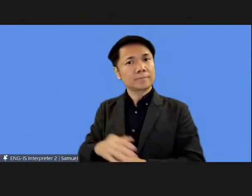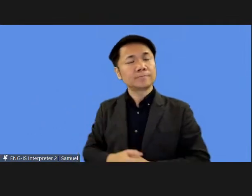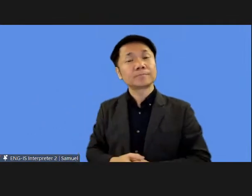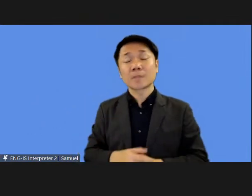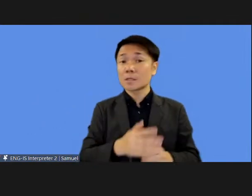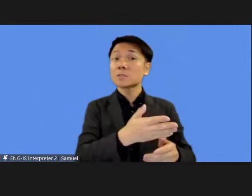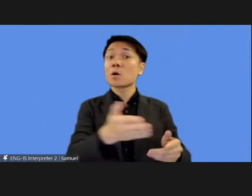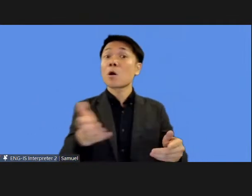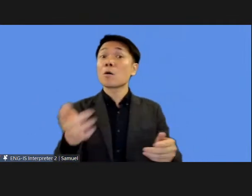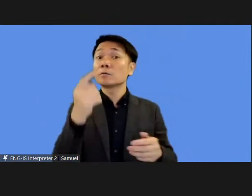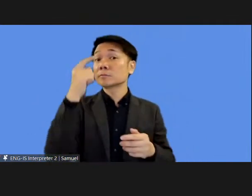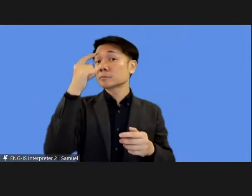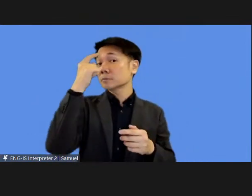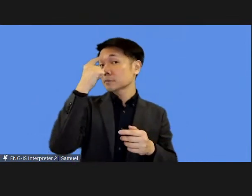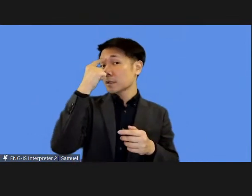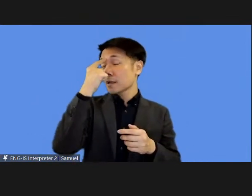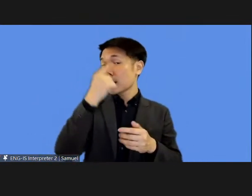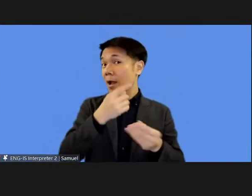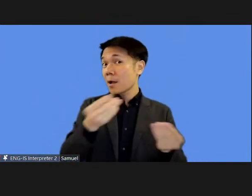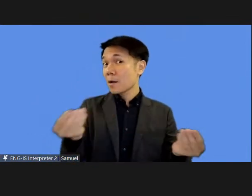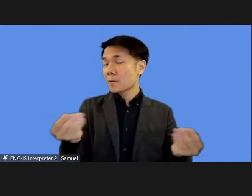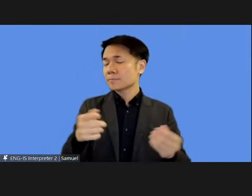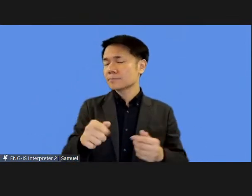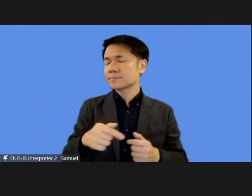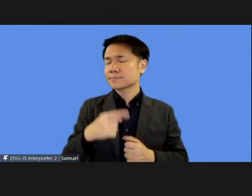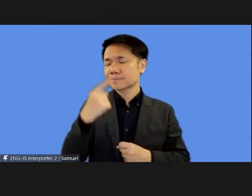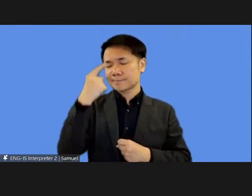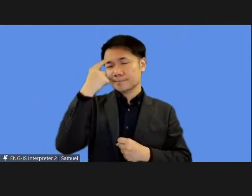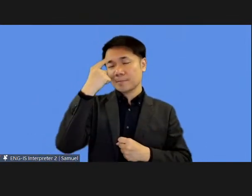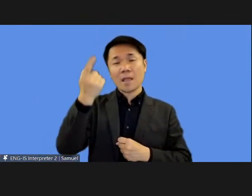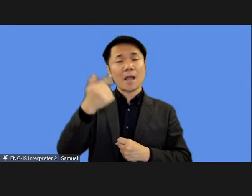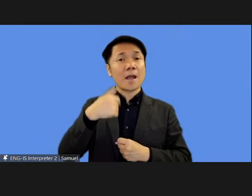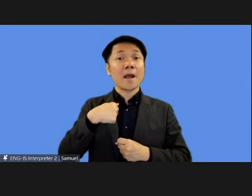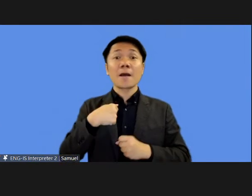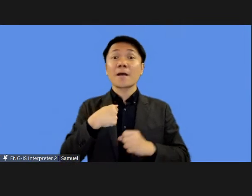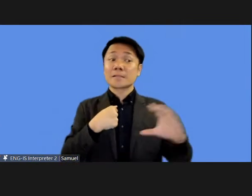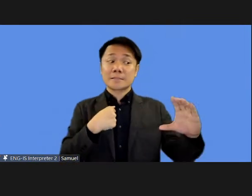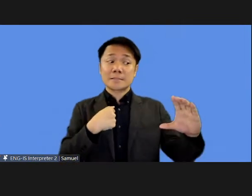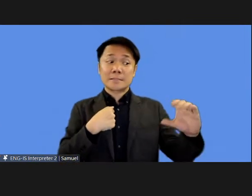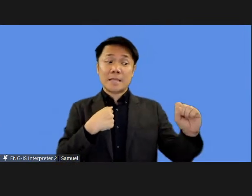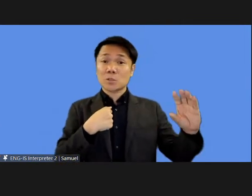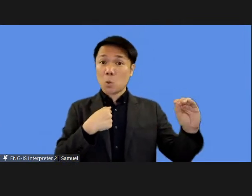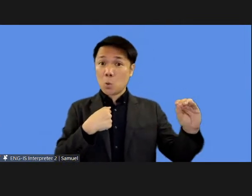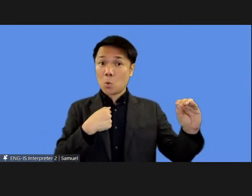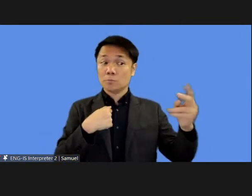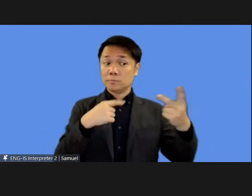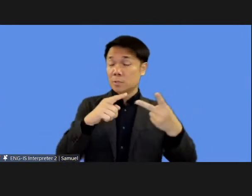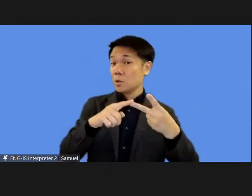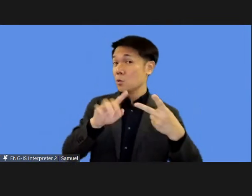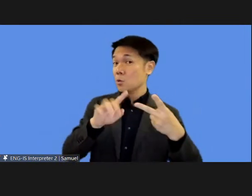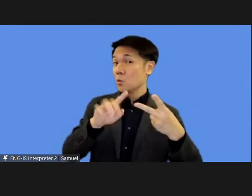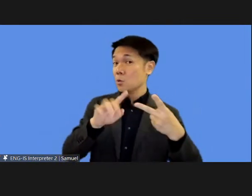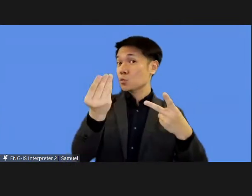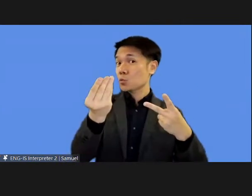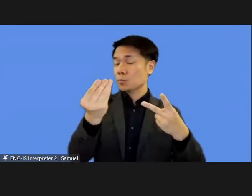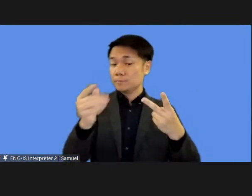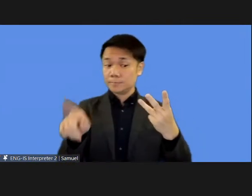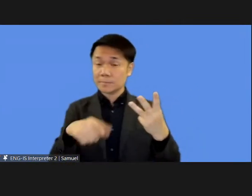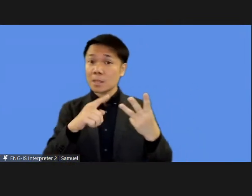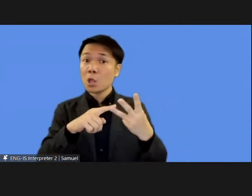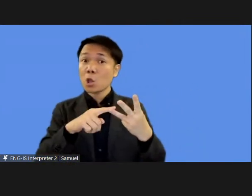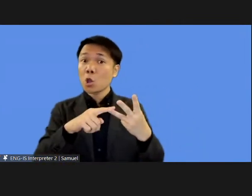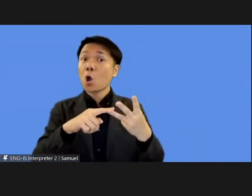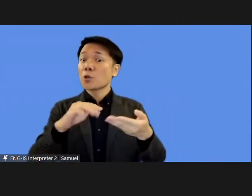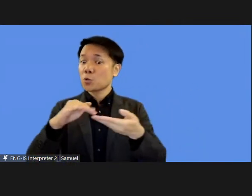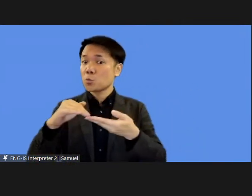I would like to stress the importance of engaging with civil society organizations, youth, but also with national human rights institutions and all the